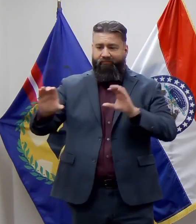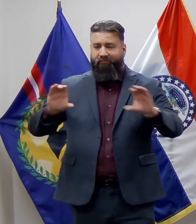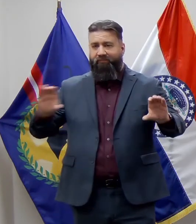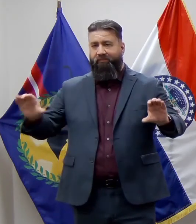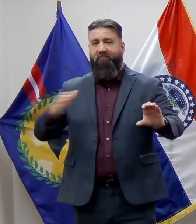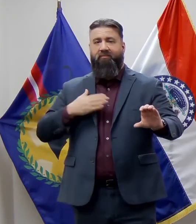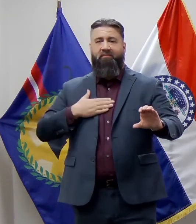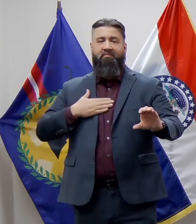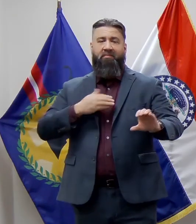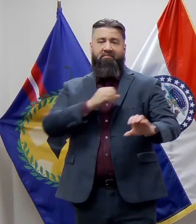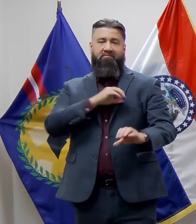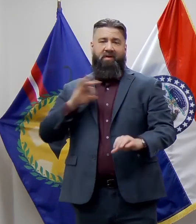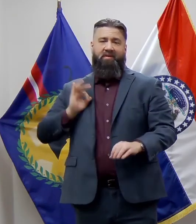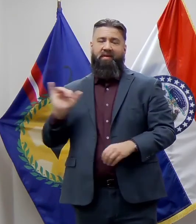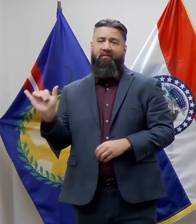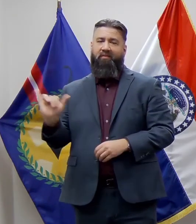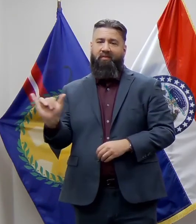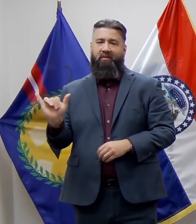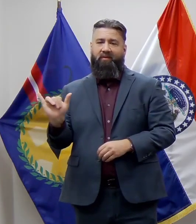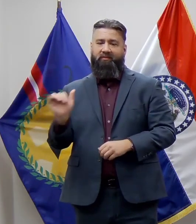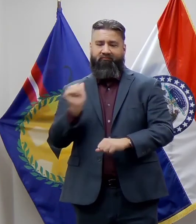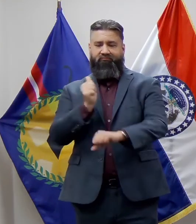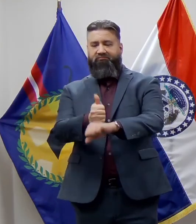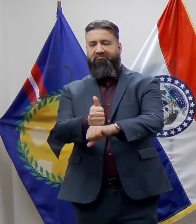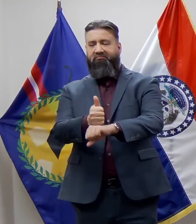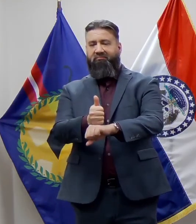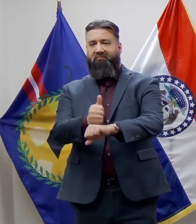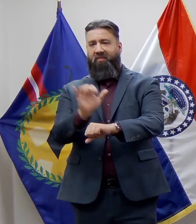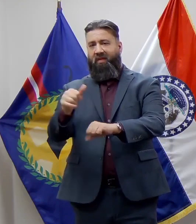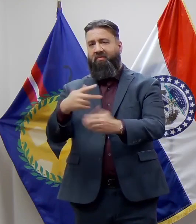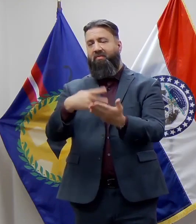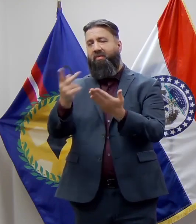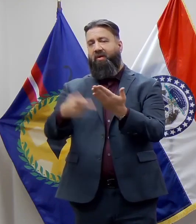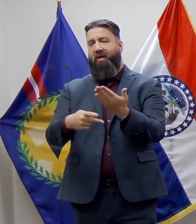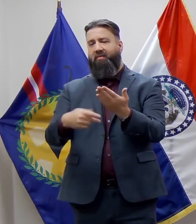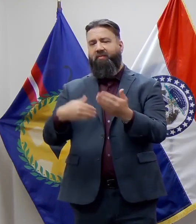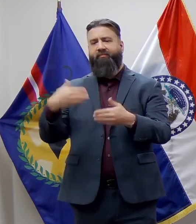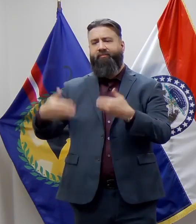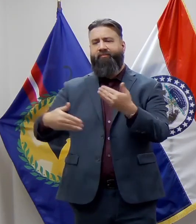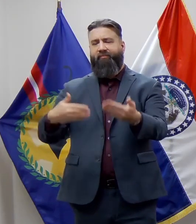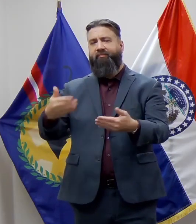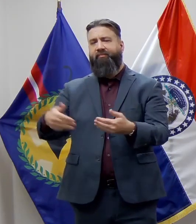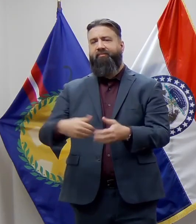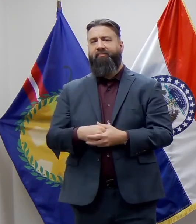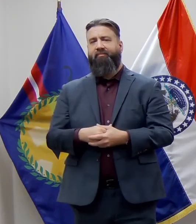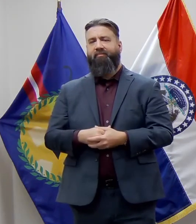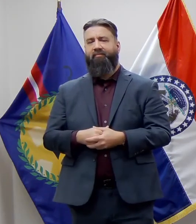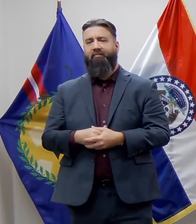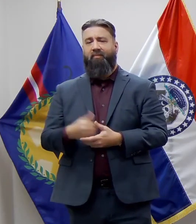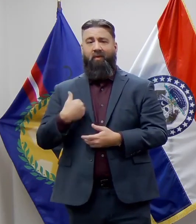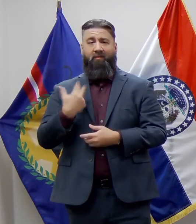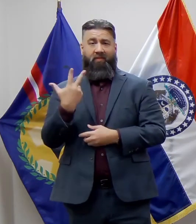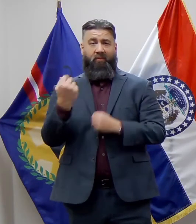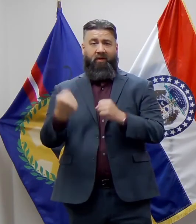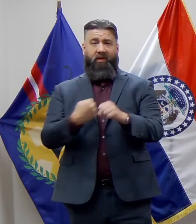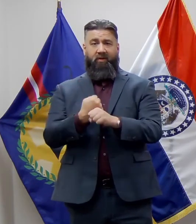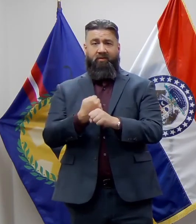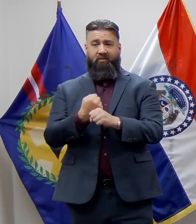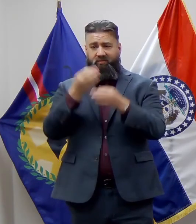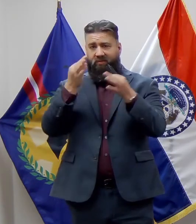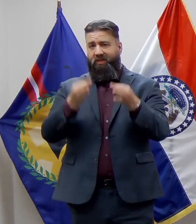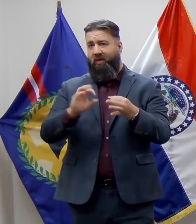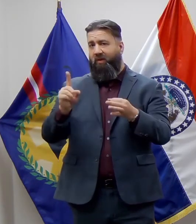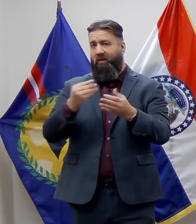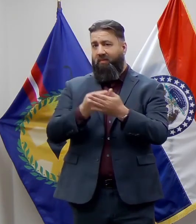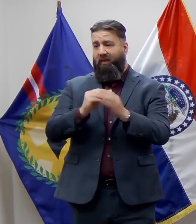my administration will implement those programs over time. We have 3 years to appropriate the funds